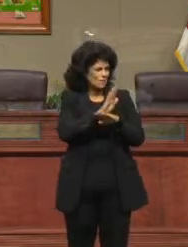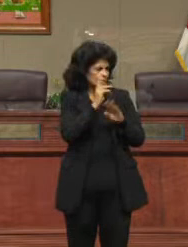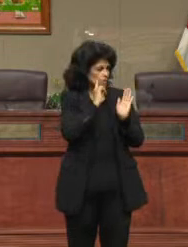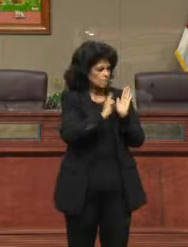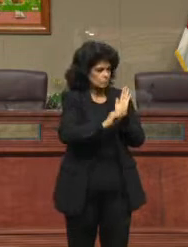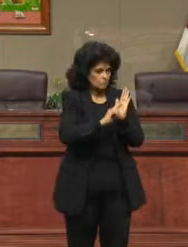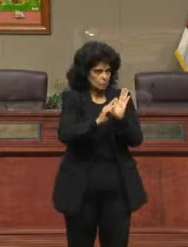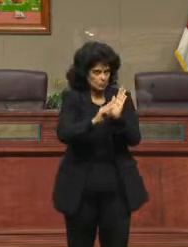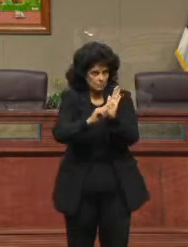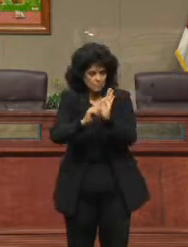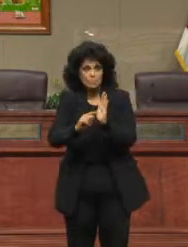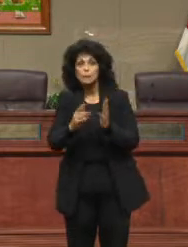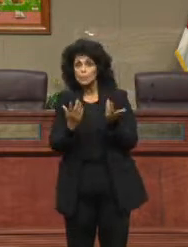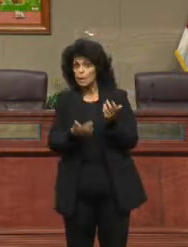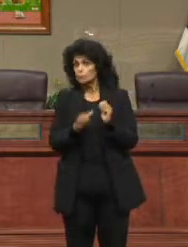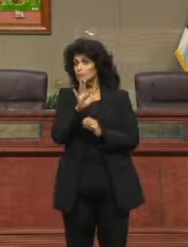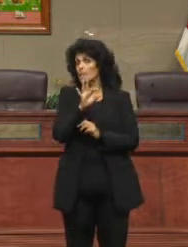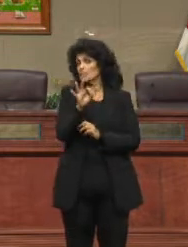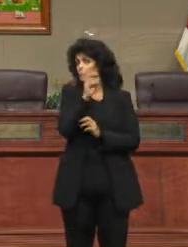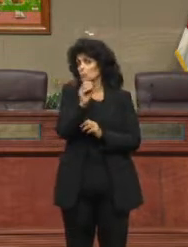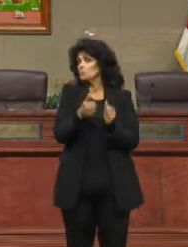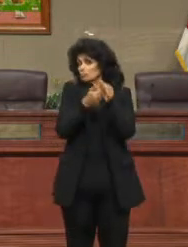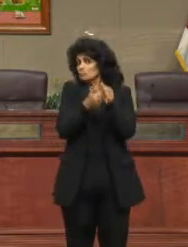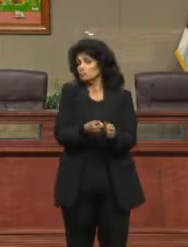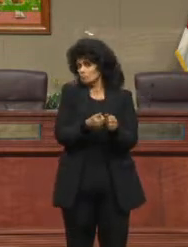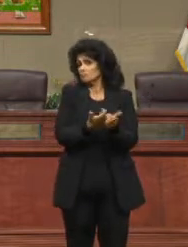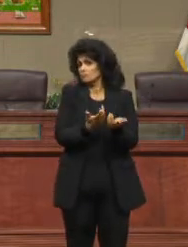out this weekend in the Winter Park